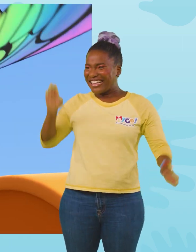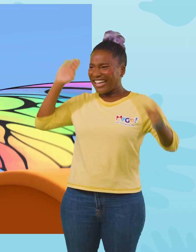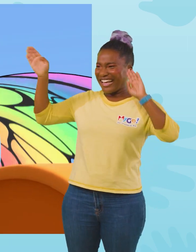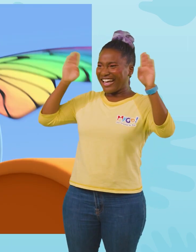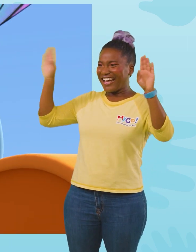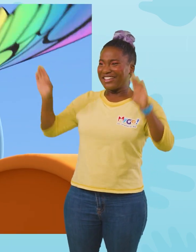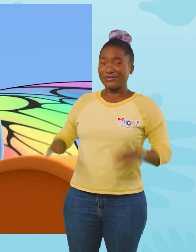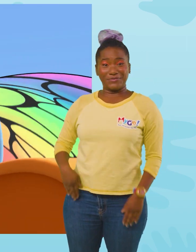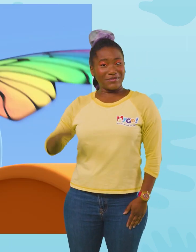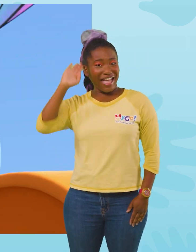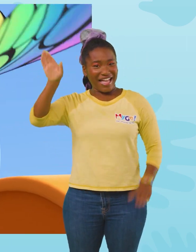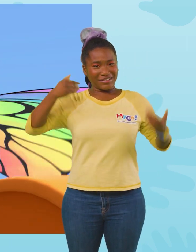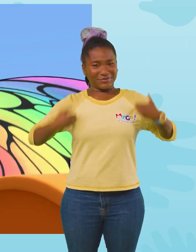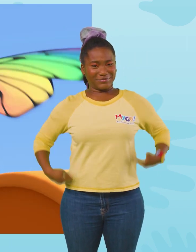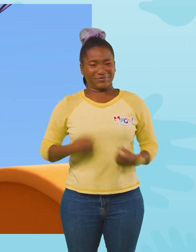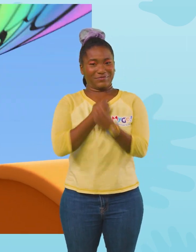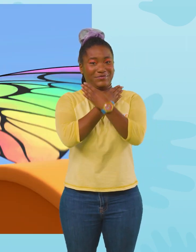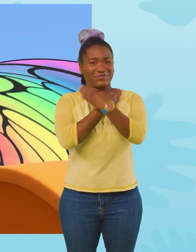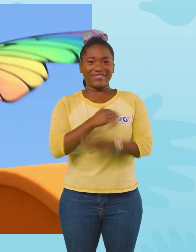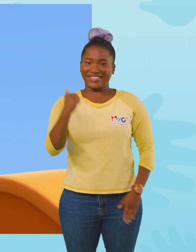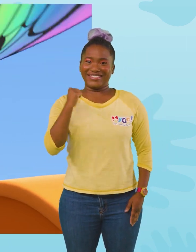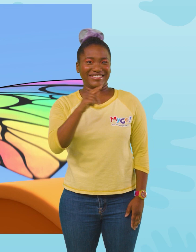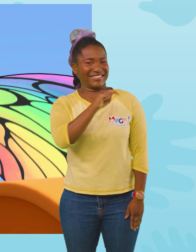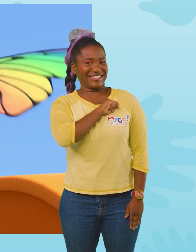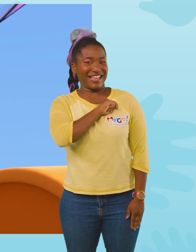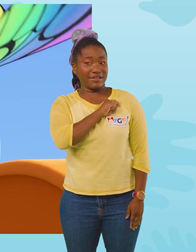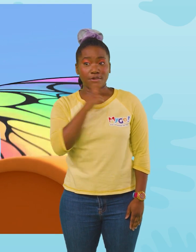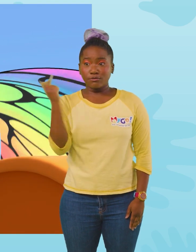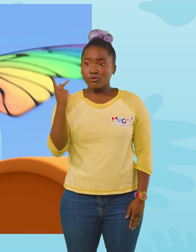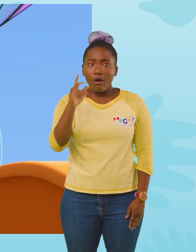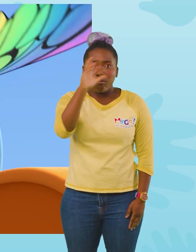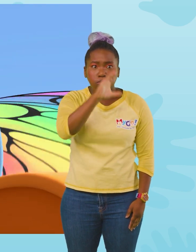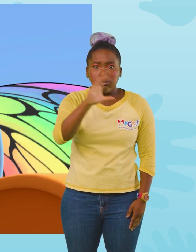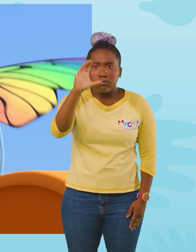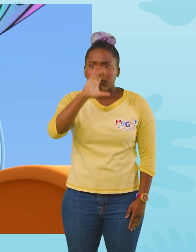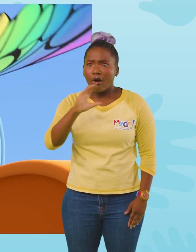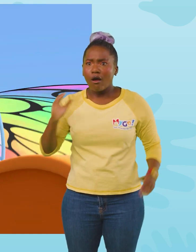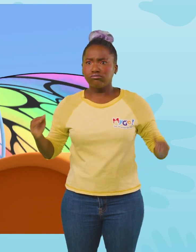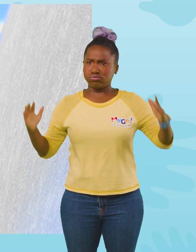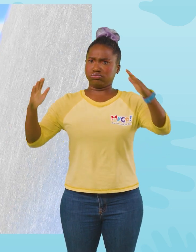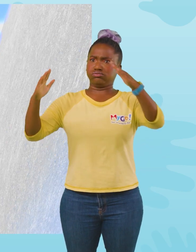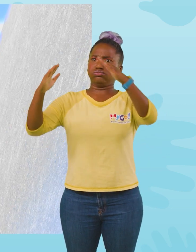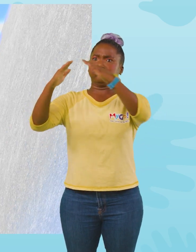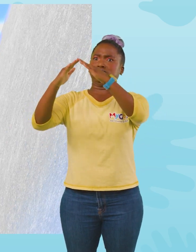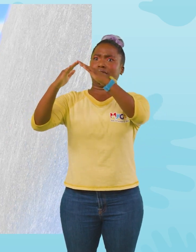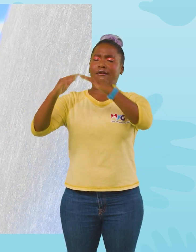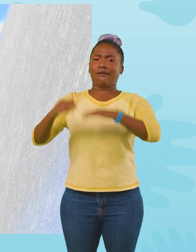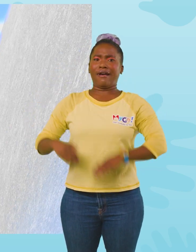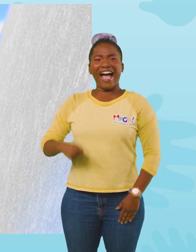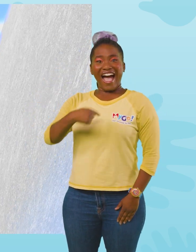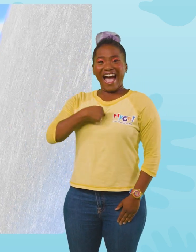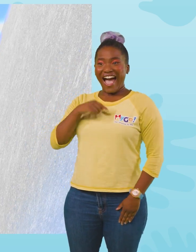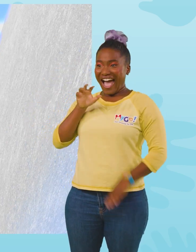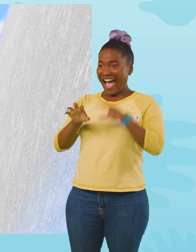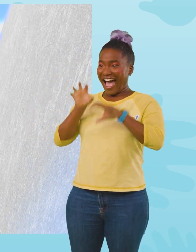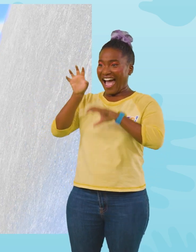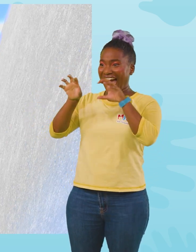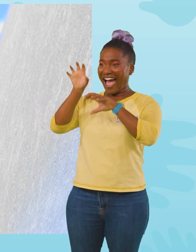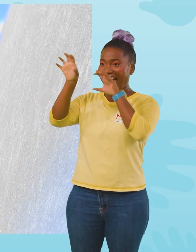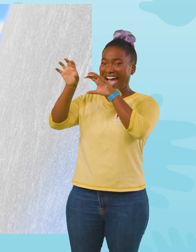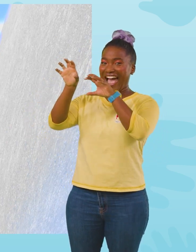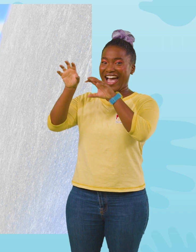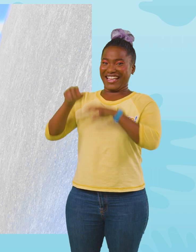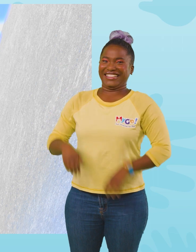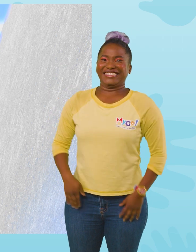Woohoo! Hey, it's me, Blippi, and this is Tabs. We're looking for the tallest mountain. I'm climbing it right